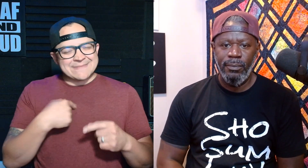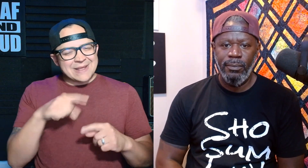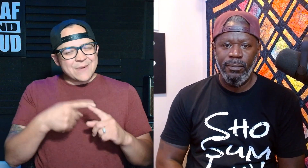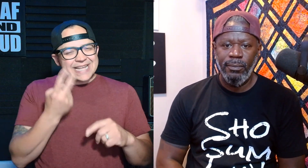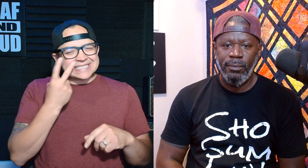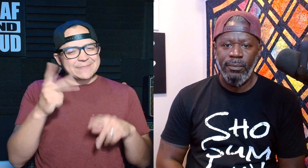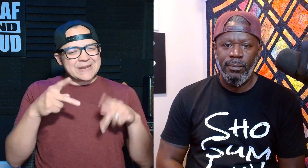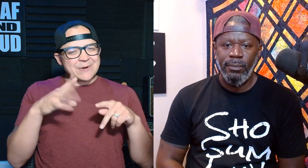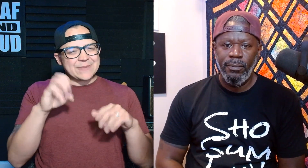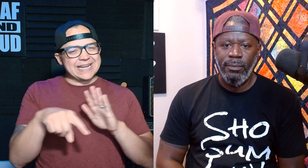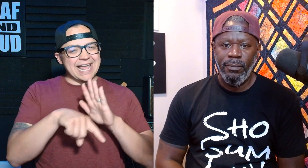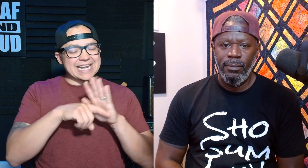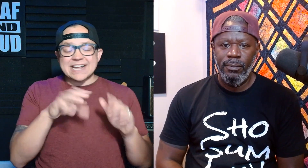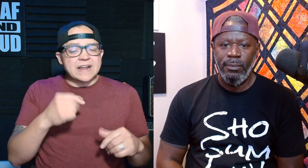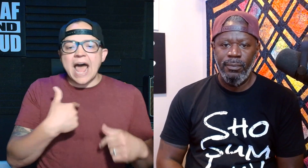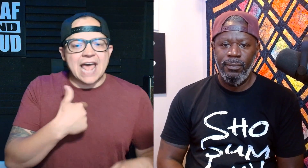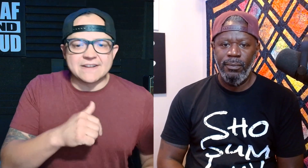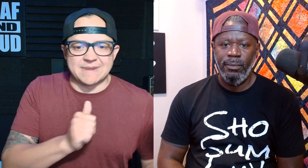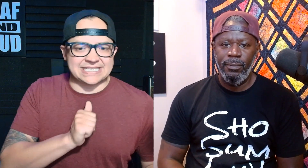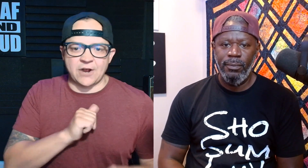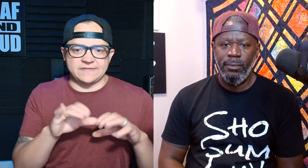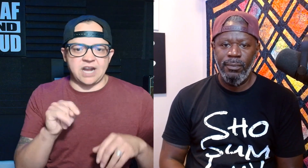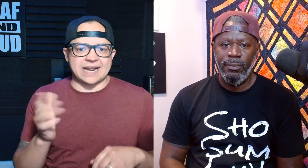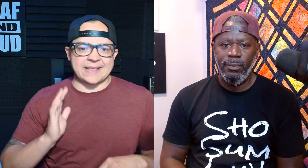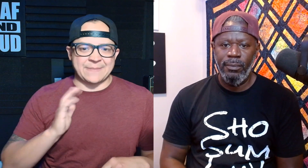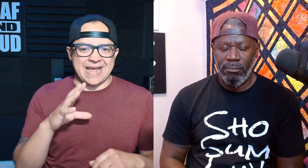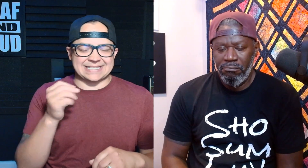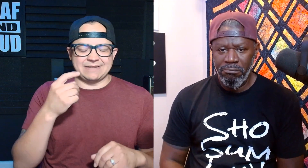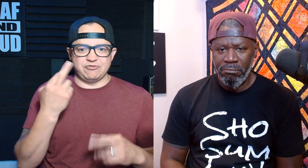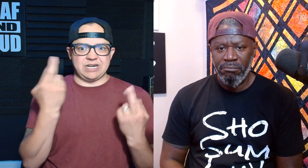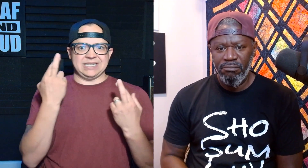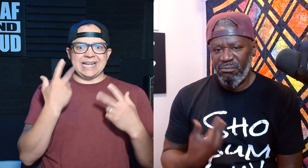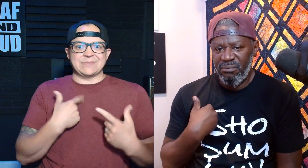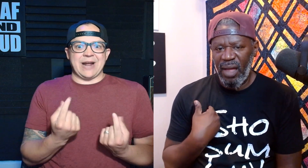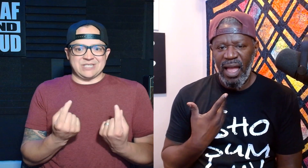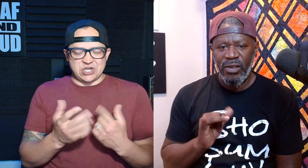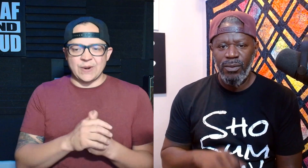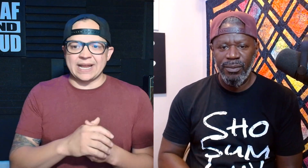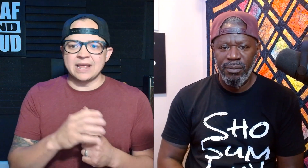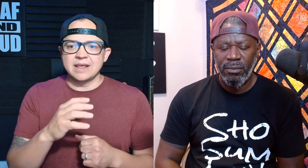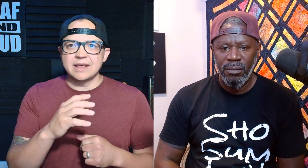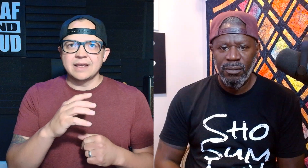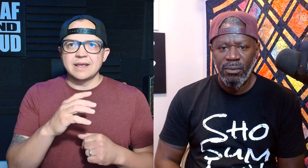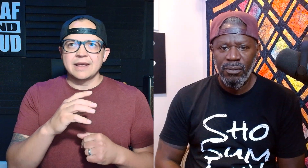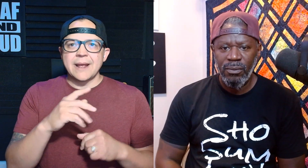to me, when I see people being negative, and I myself have done it in the past and realized what I was